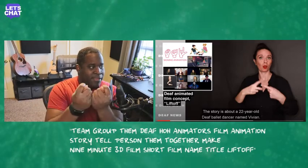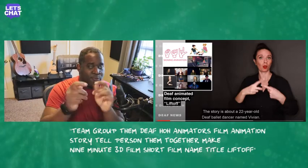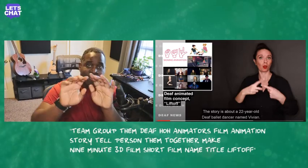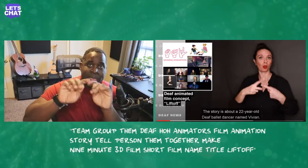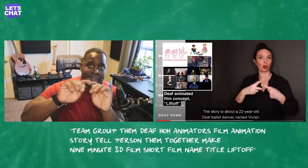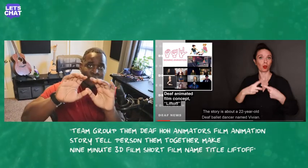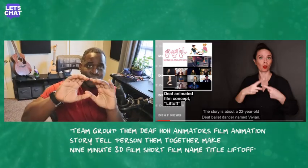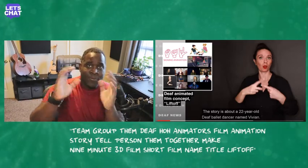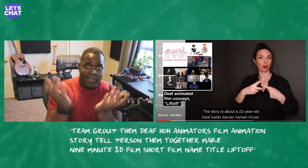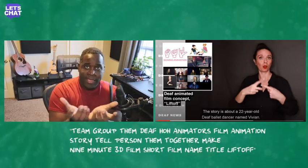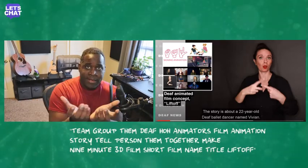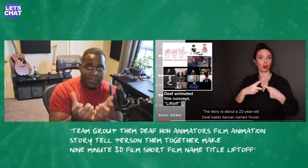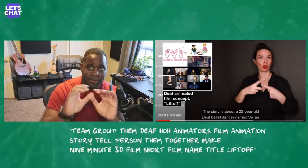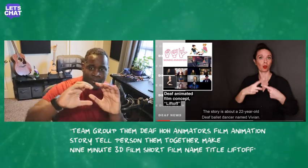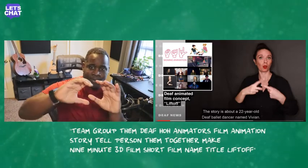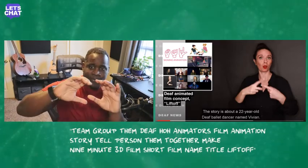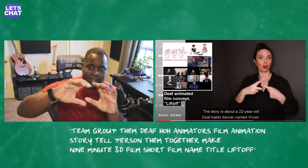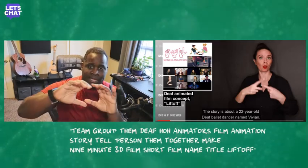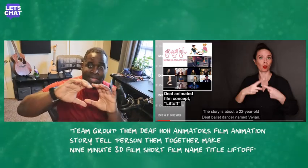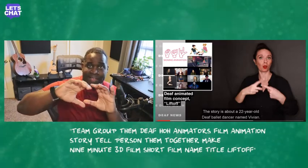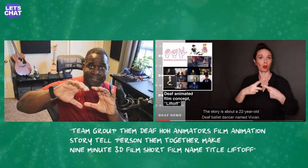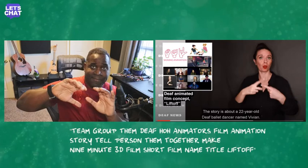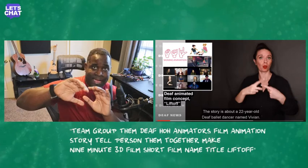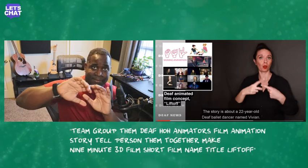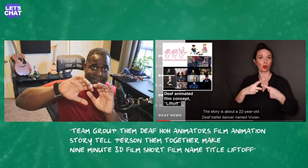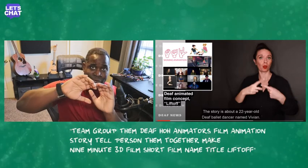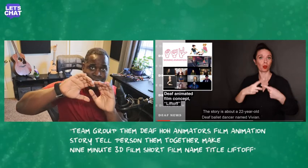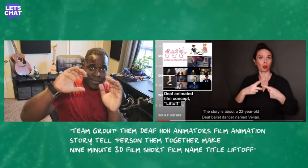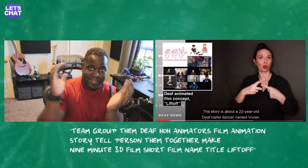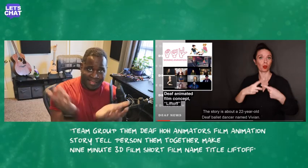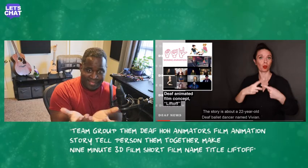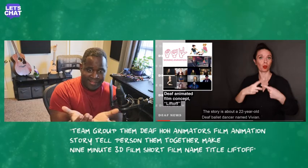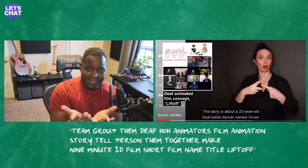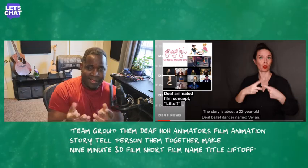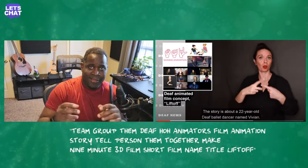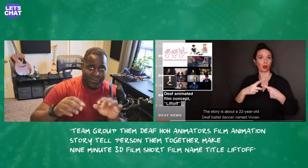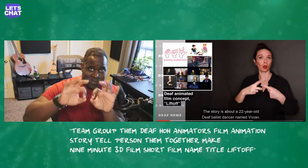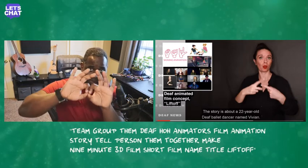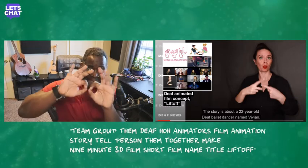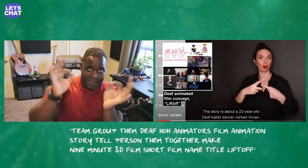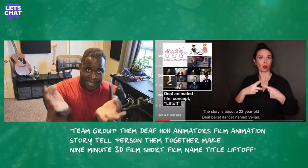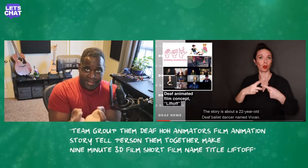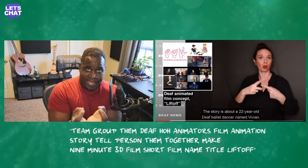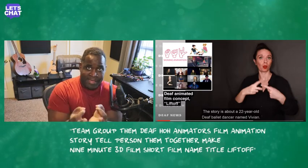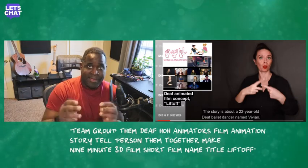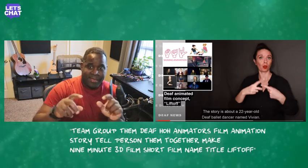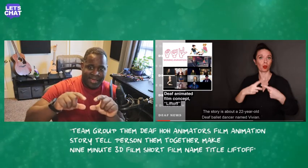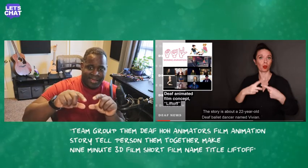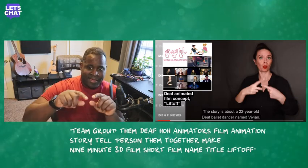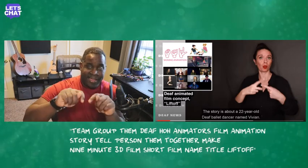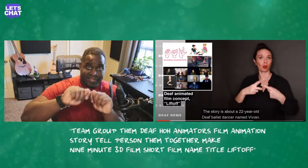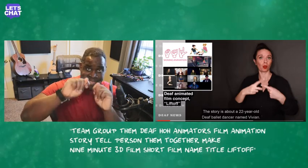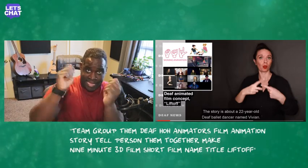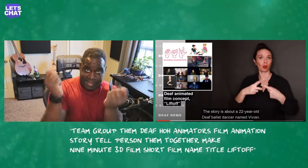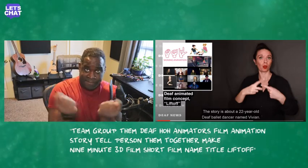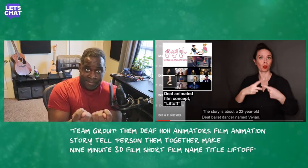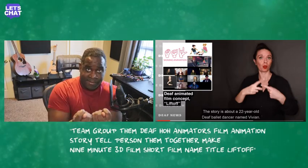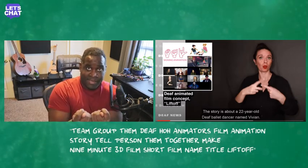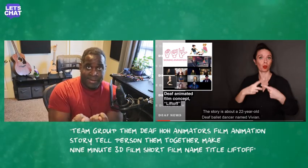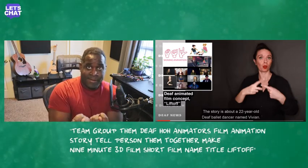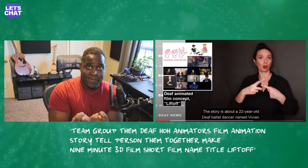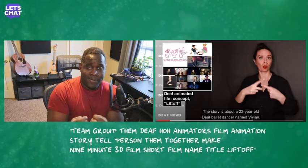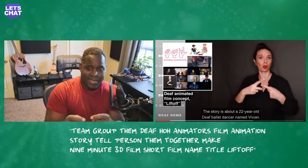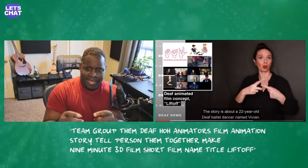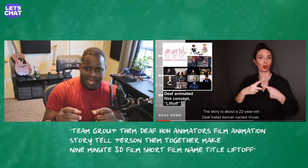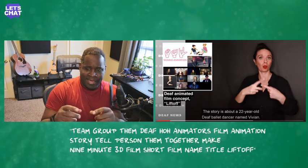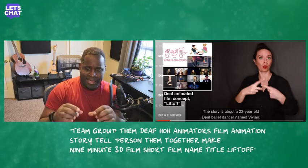like a team, she's making the group sign, or the class family for group is like this. So like a family, a team,